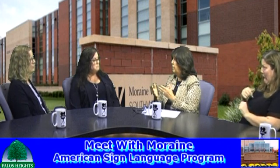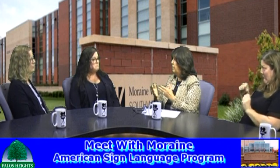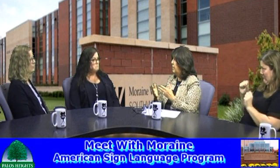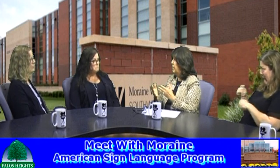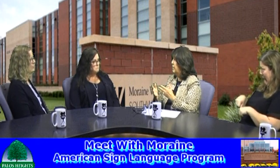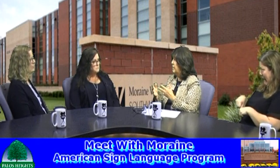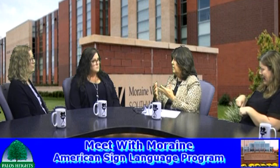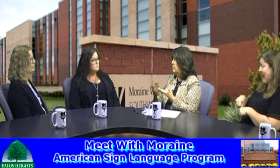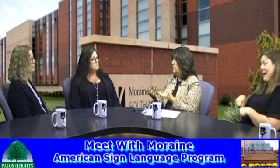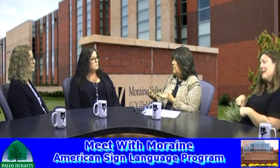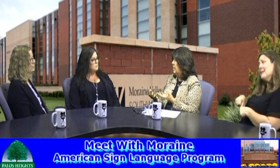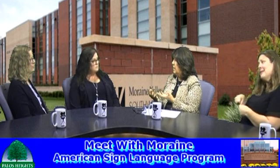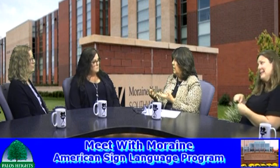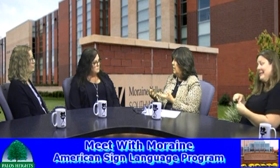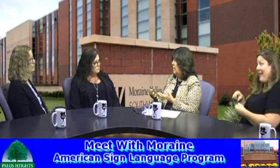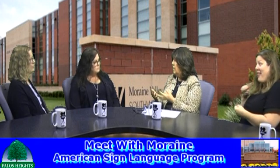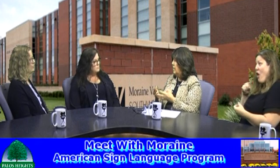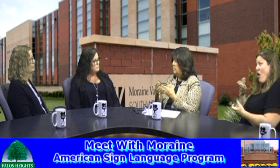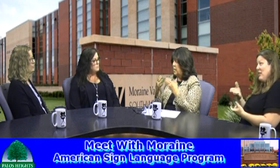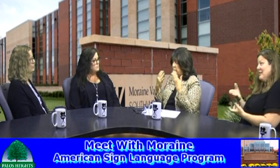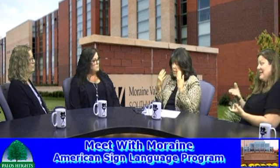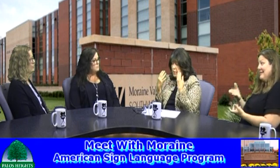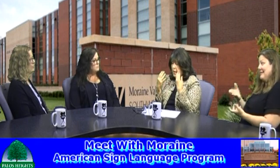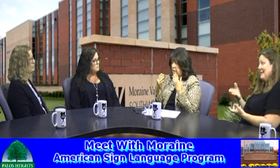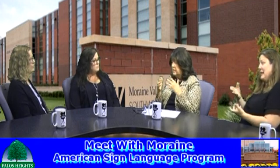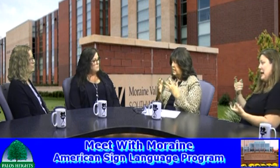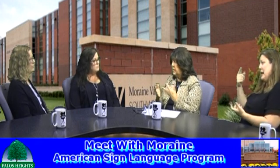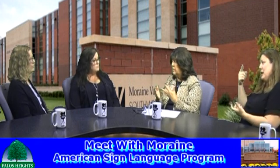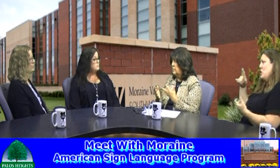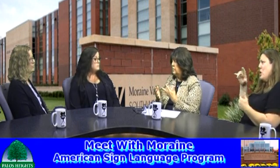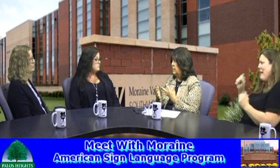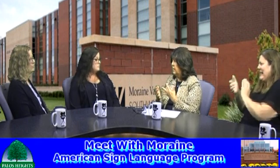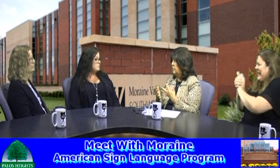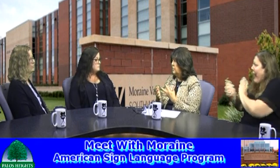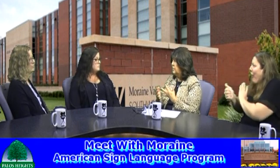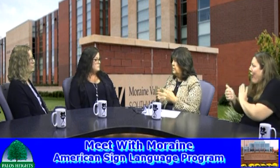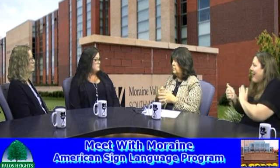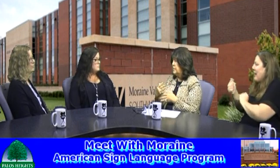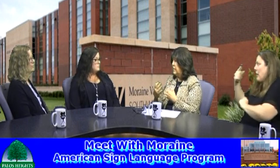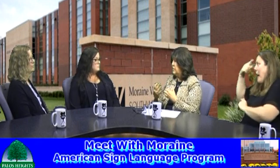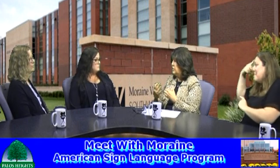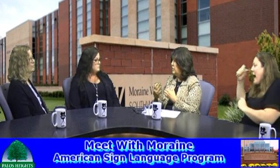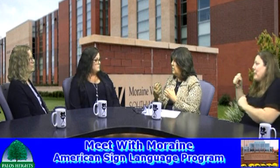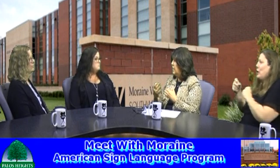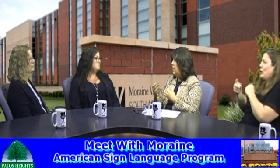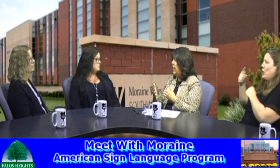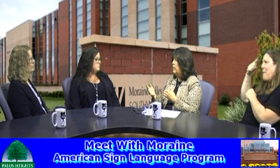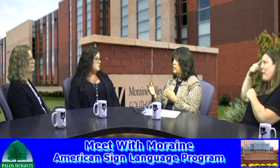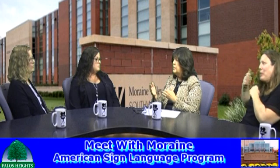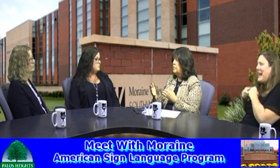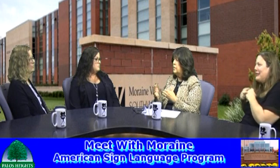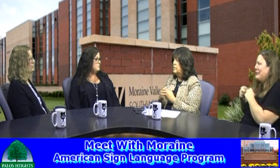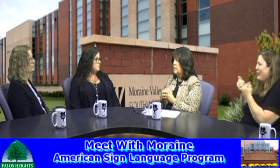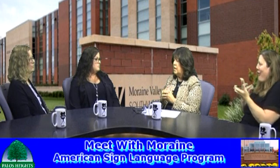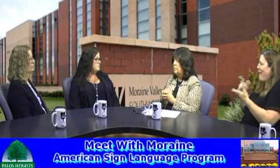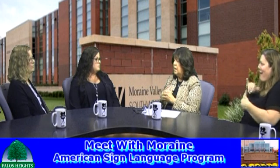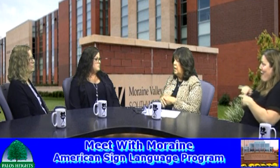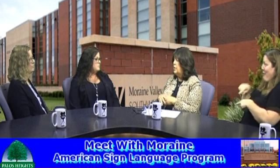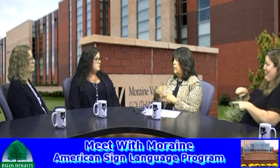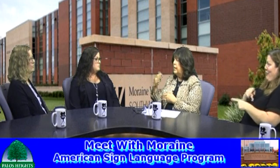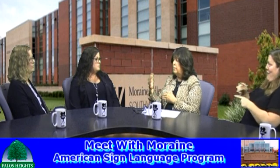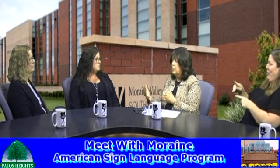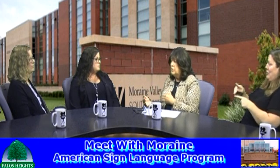capable of? I mean, there is a memory, a skill to be able to do this, a retention, and also there's